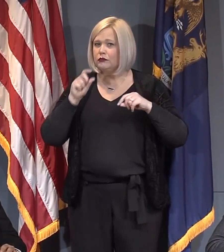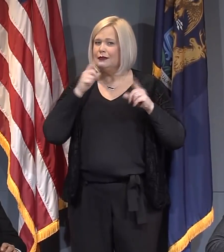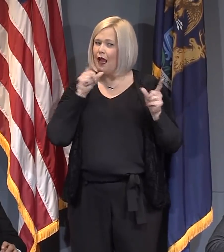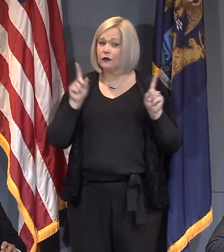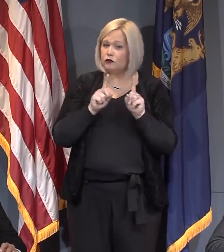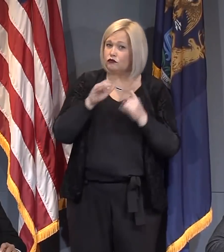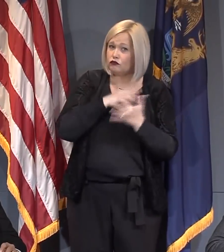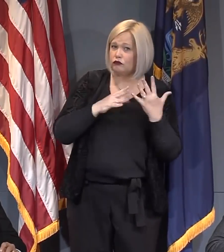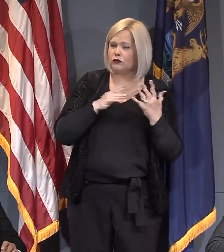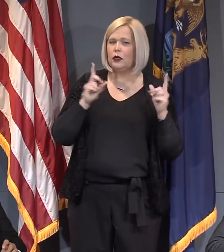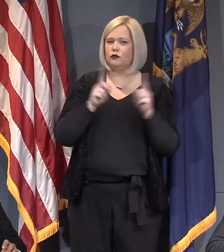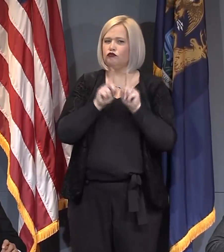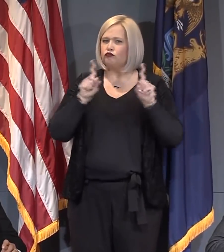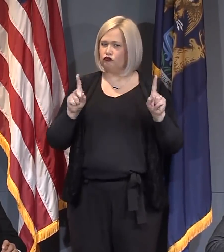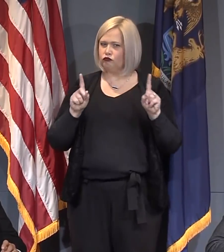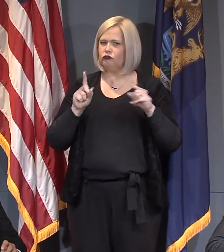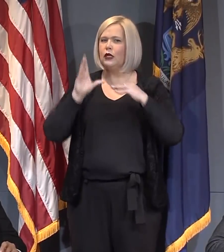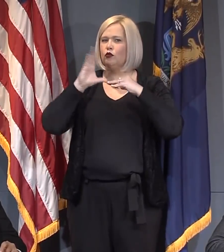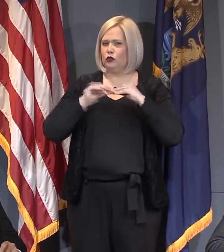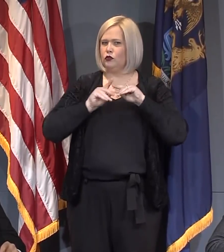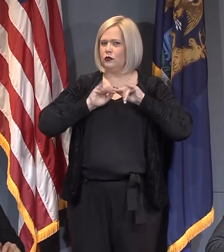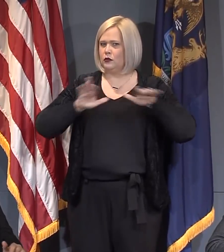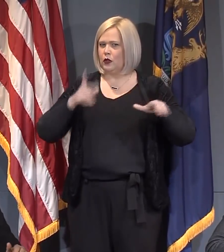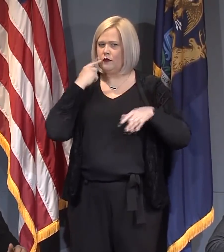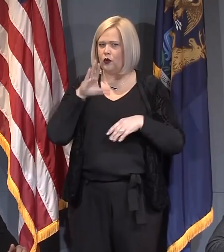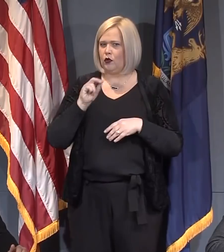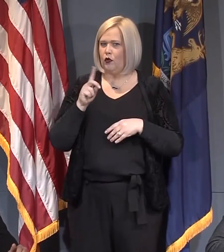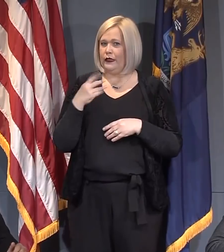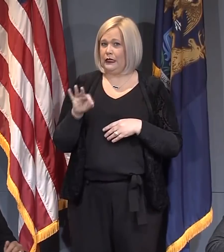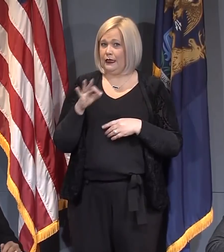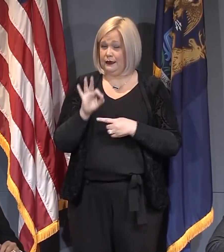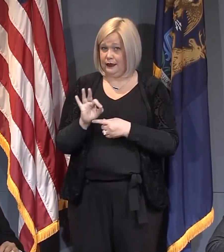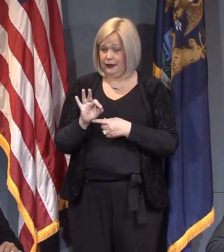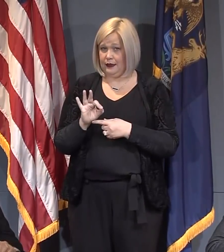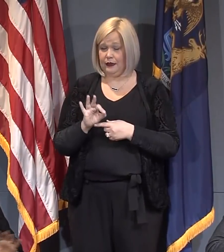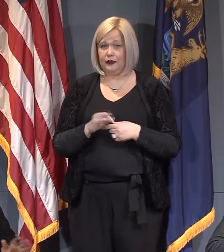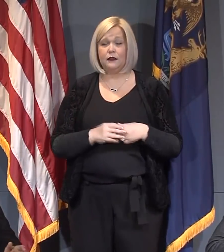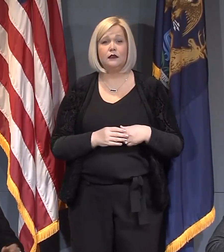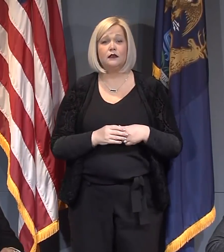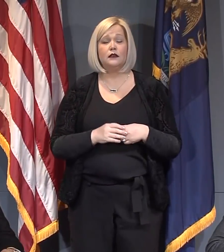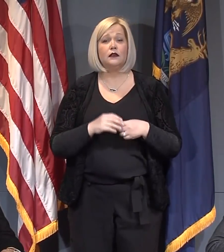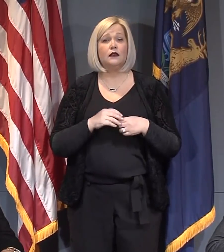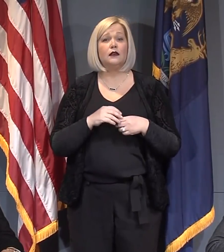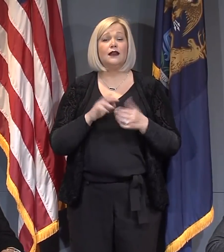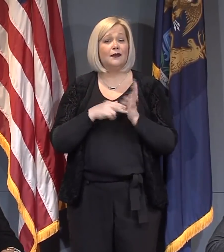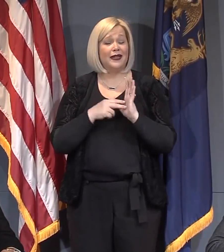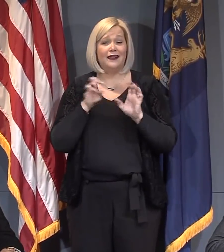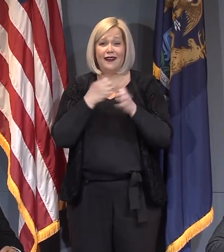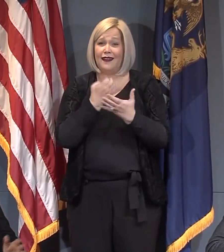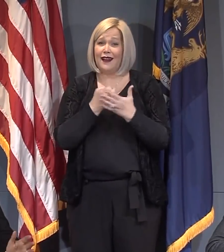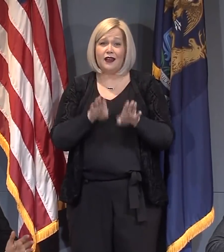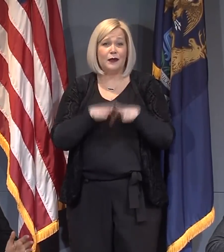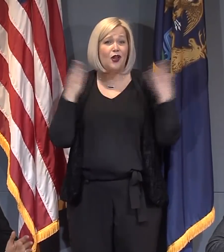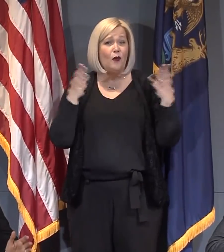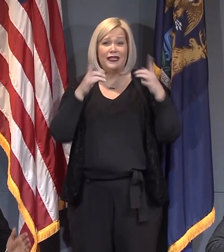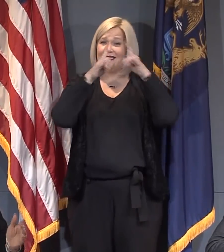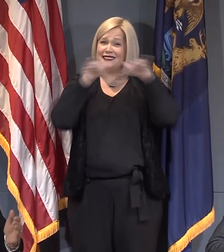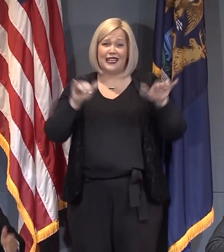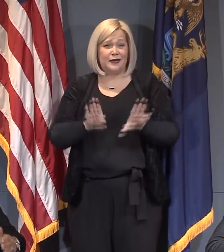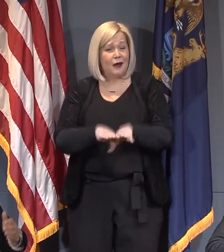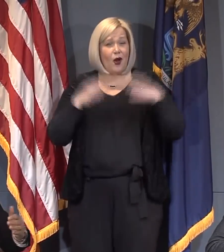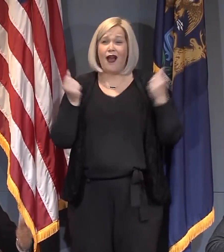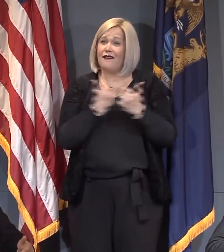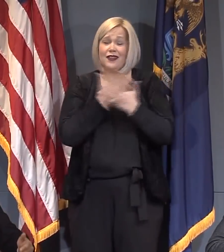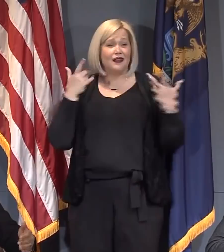of COVID-19. Now, this doesn't mean that our economy is going to open all at once. It doesn't mean that these states are all going